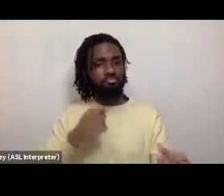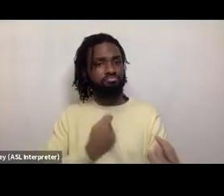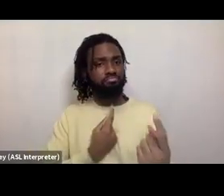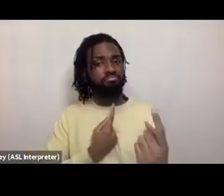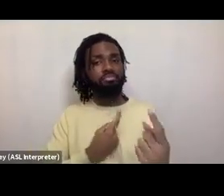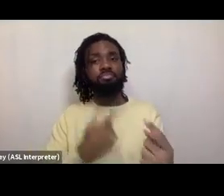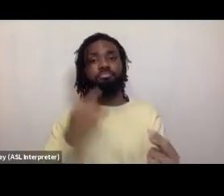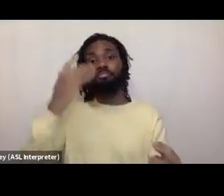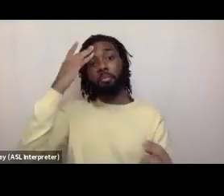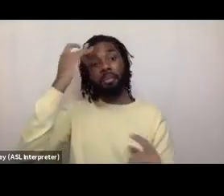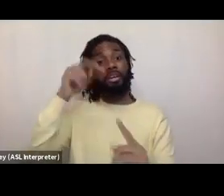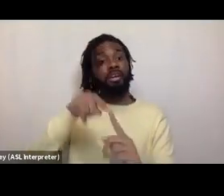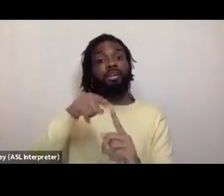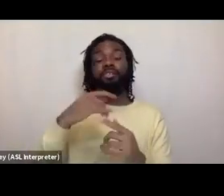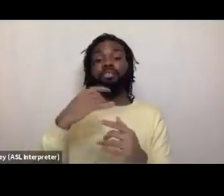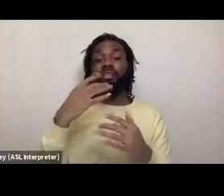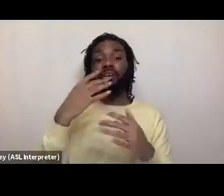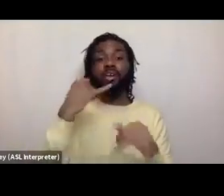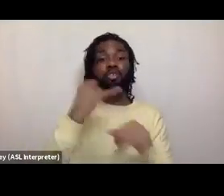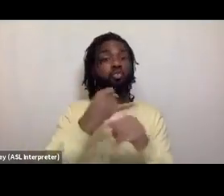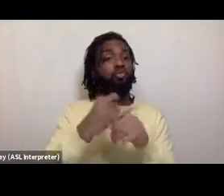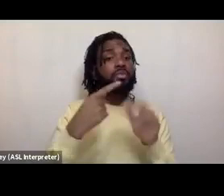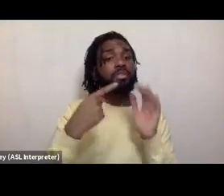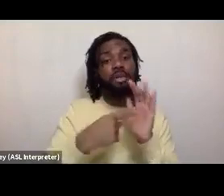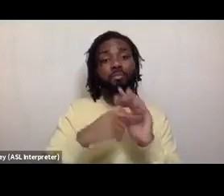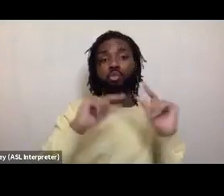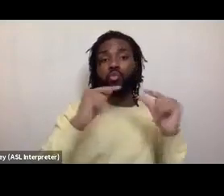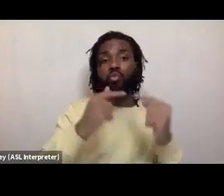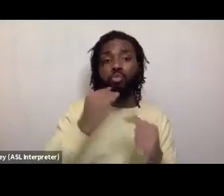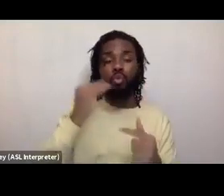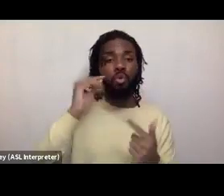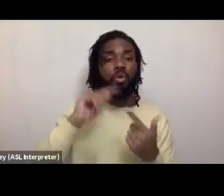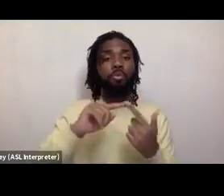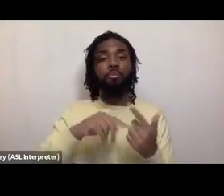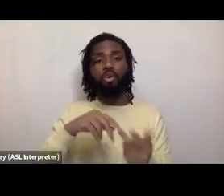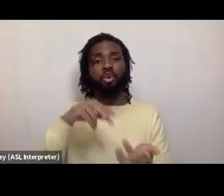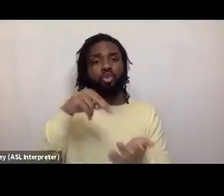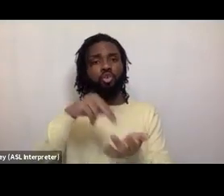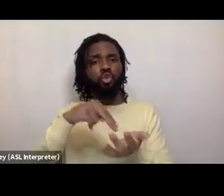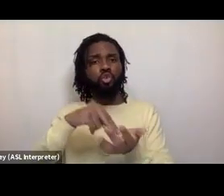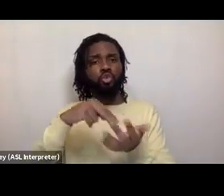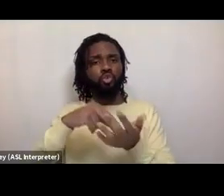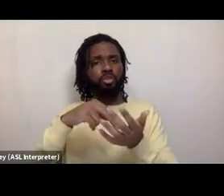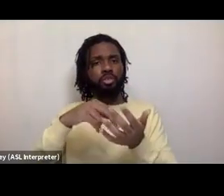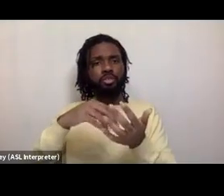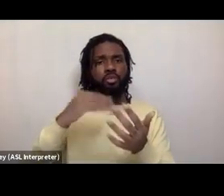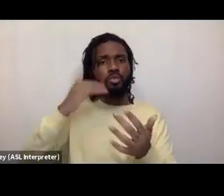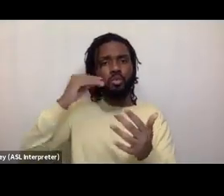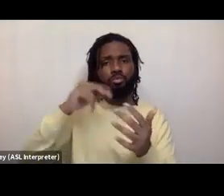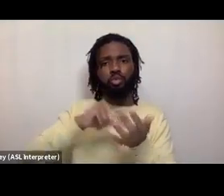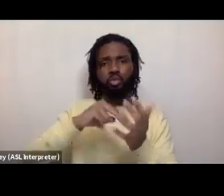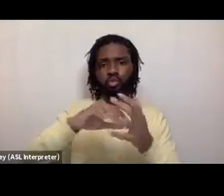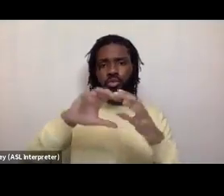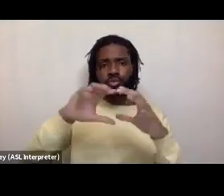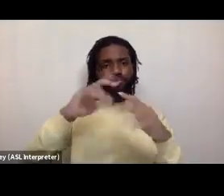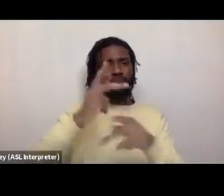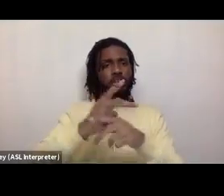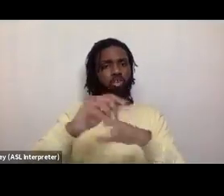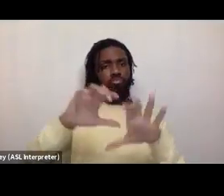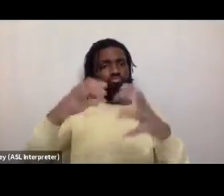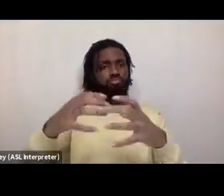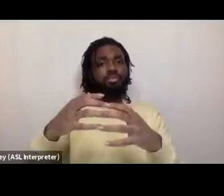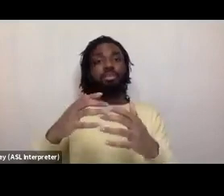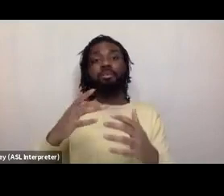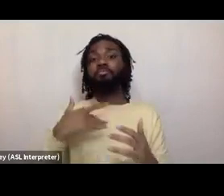institutions such as group homes, nursing care facilities are often seen as